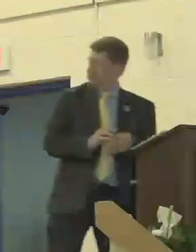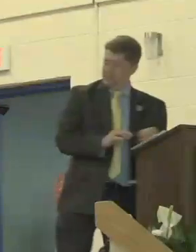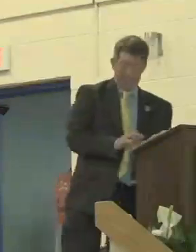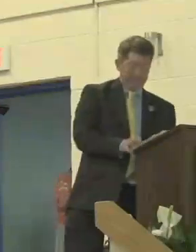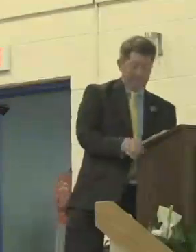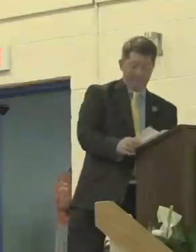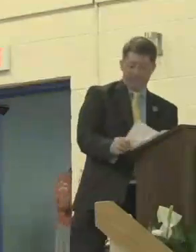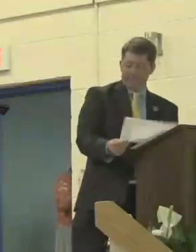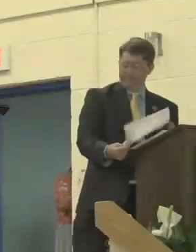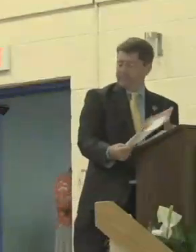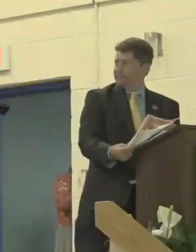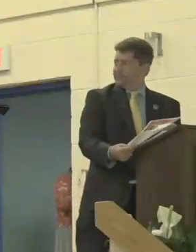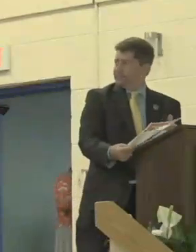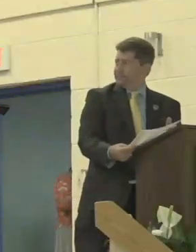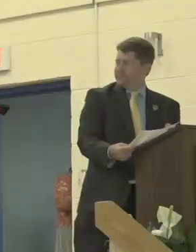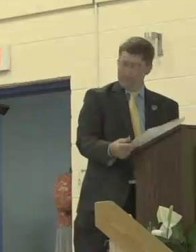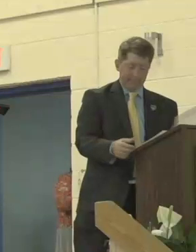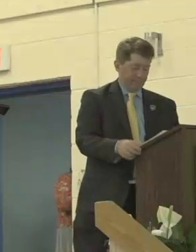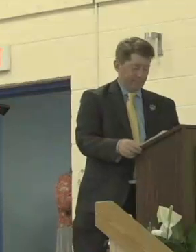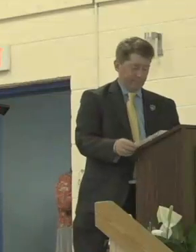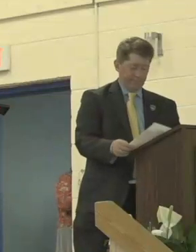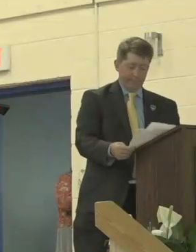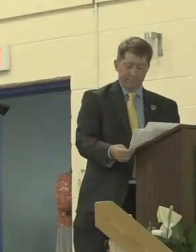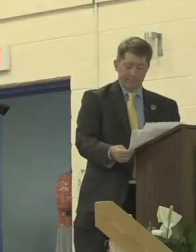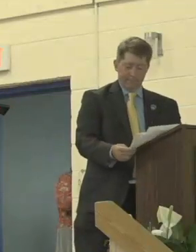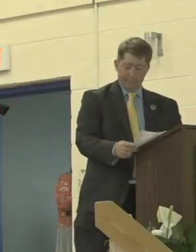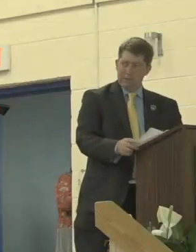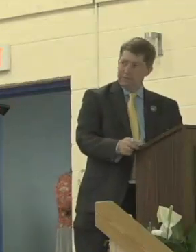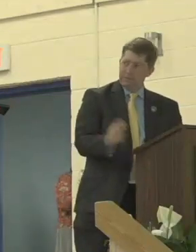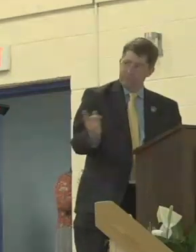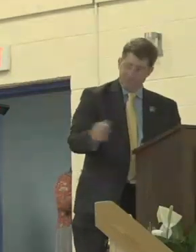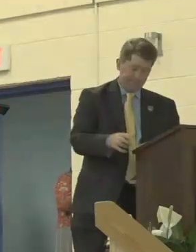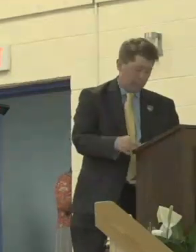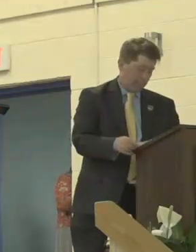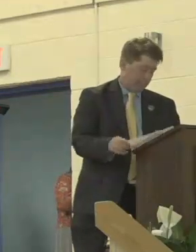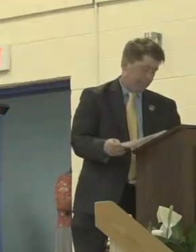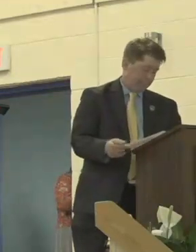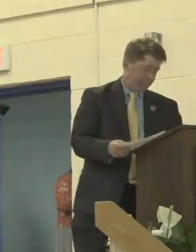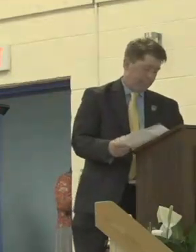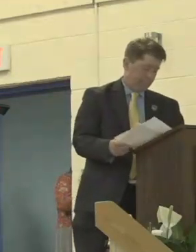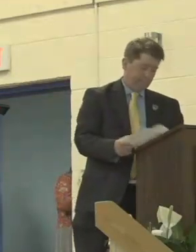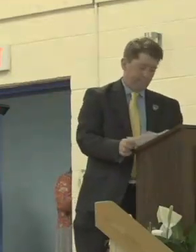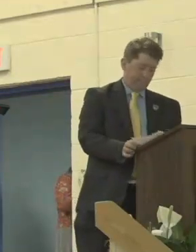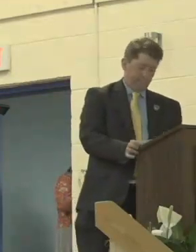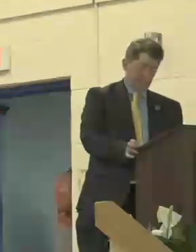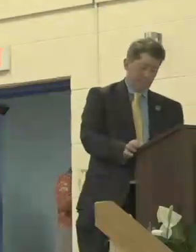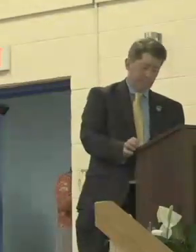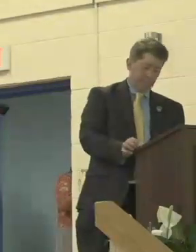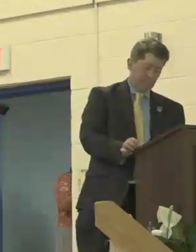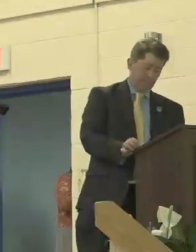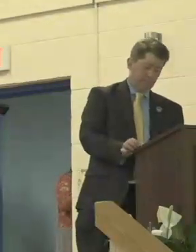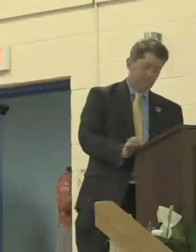Okay, this one? Oh, he's absent today? Oh, that one? Okay.